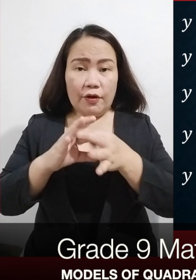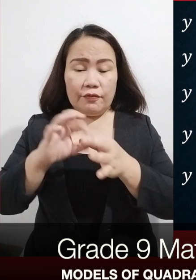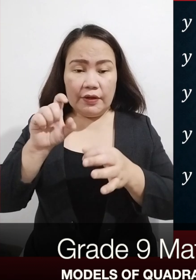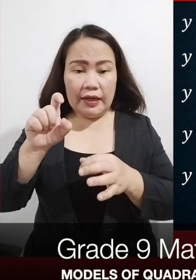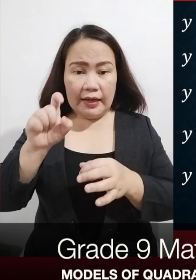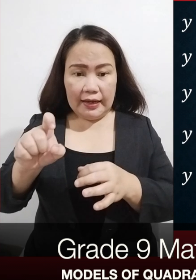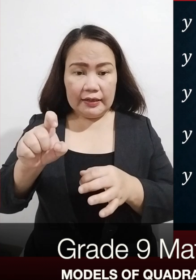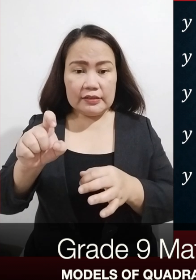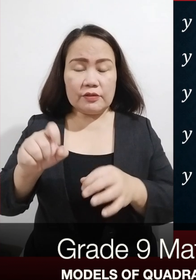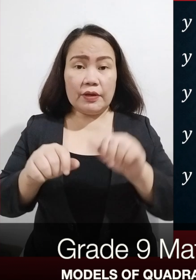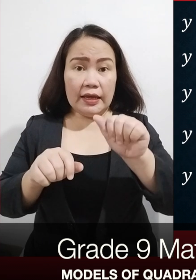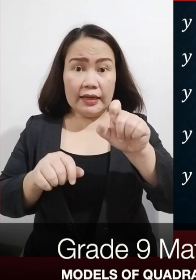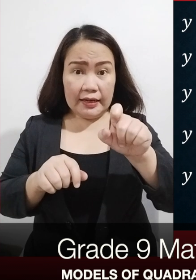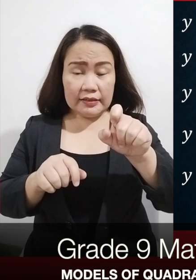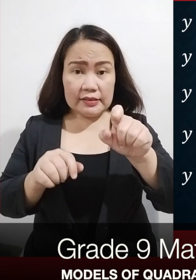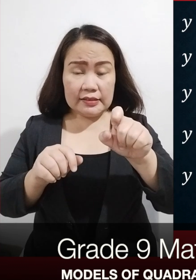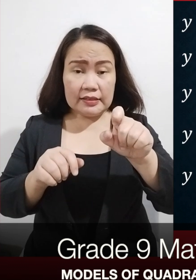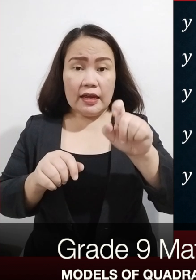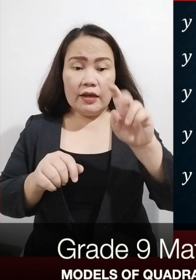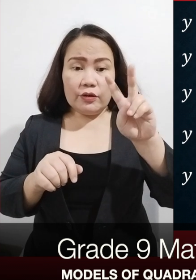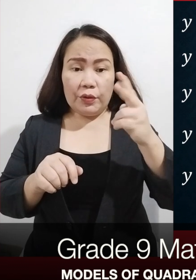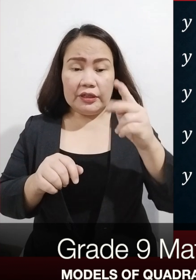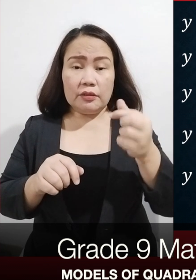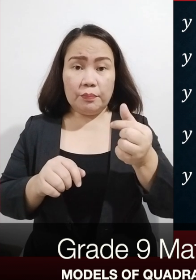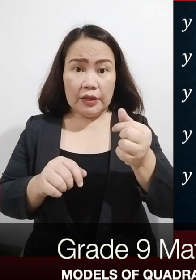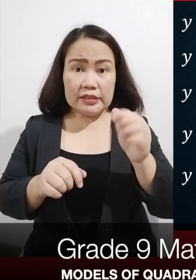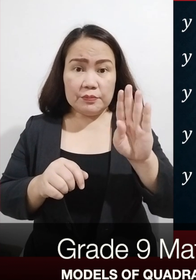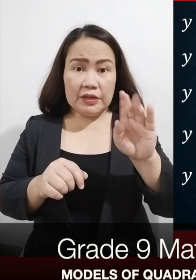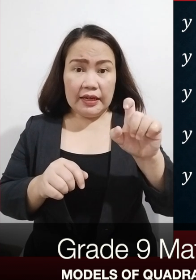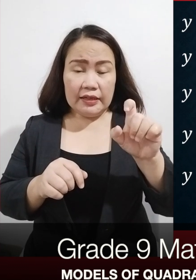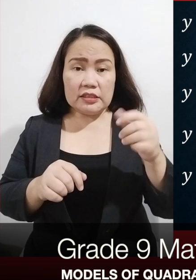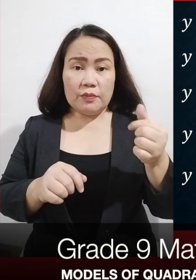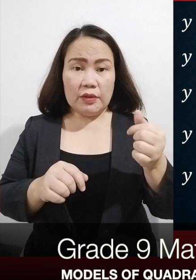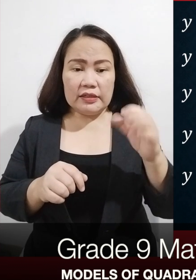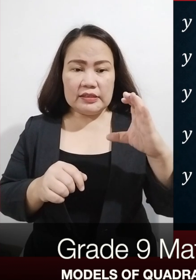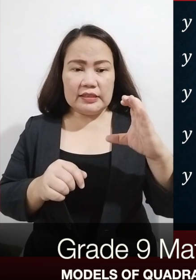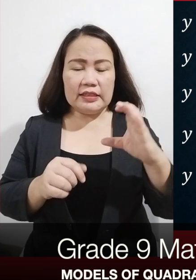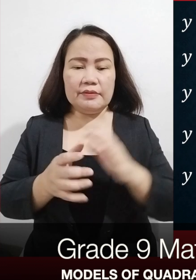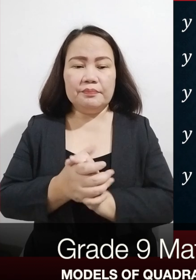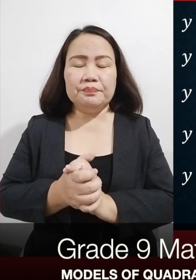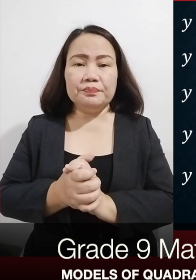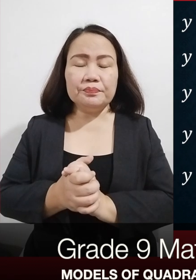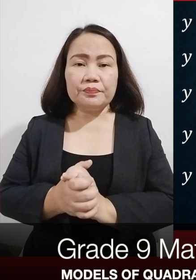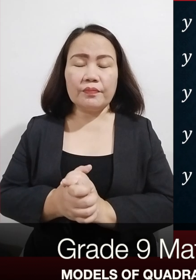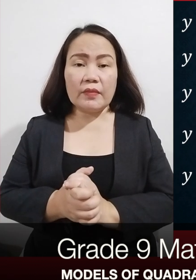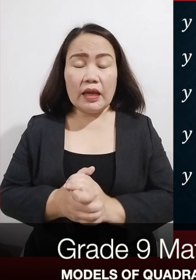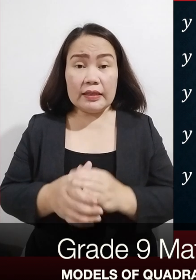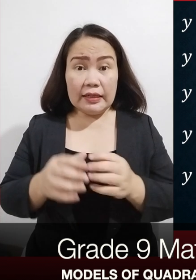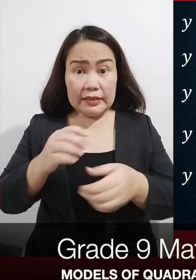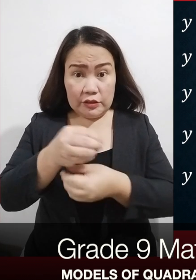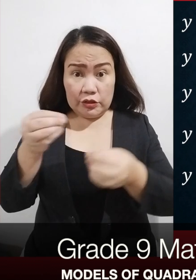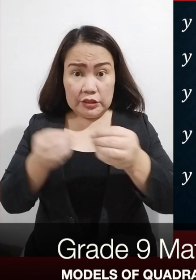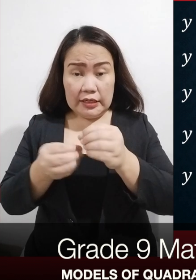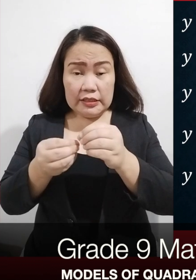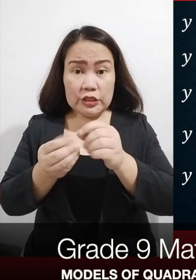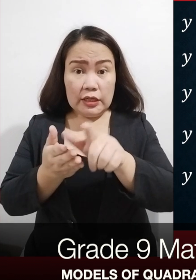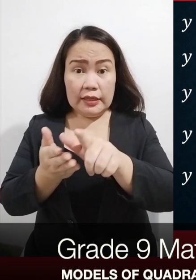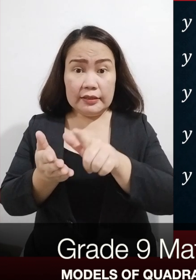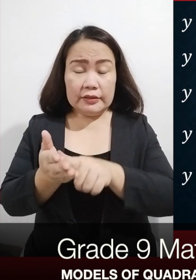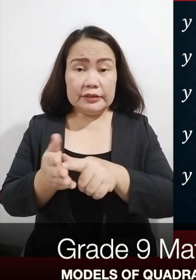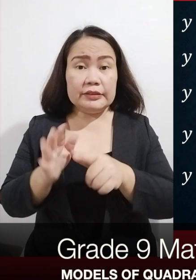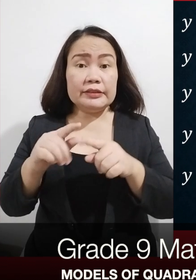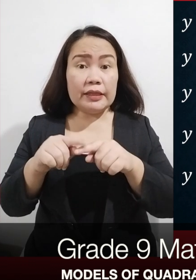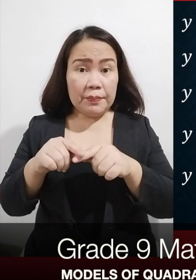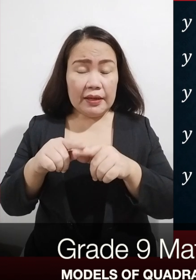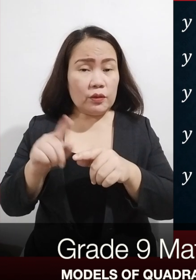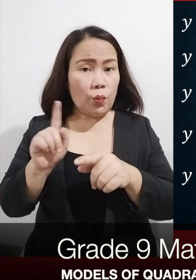bx plus c. Pwede rin naman yung f natin, papalitan natin siya ng c, any letter, depende sa kung anong representation.